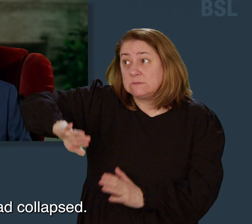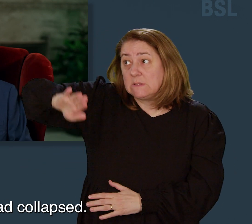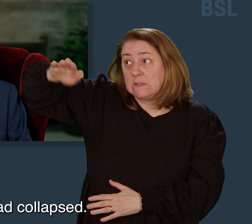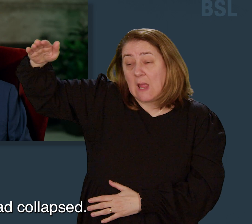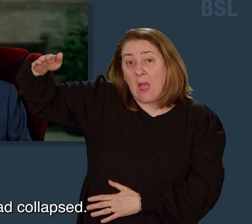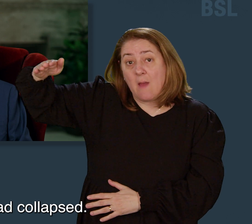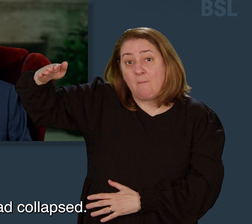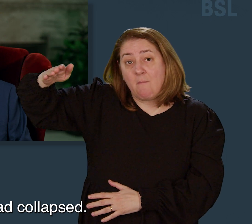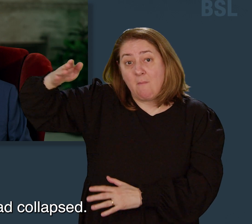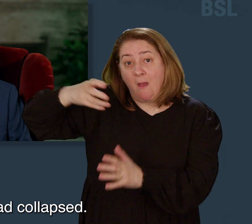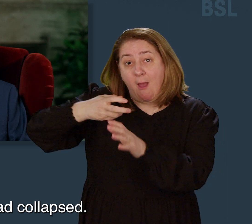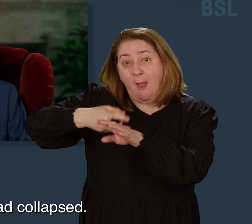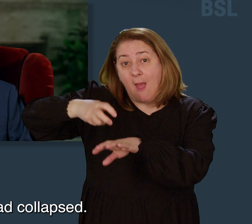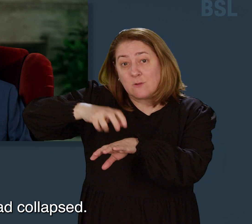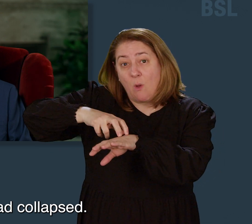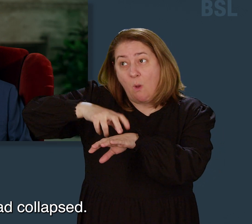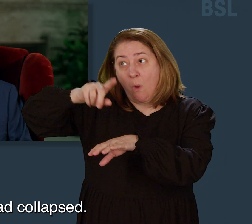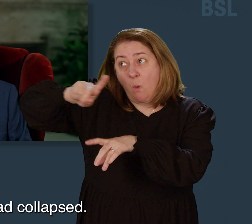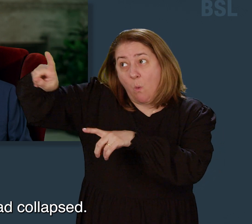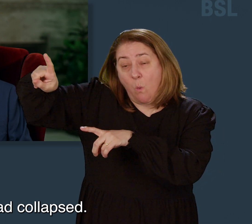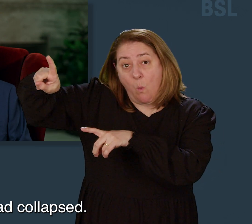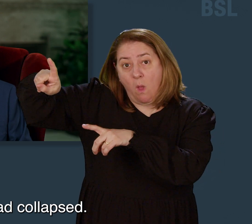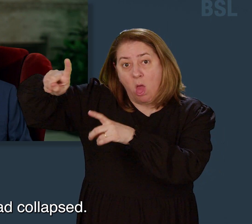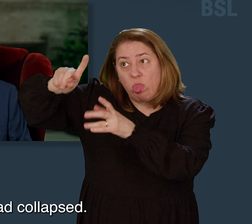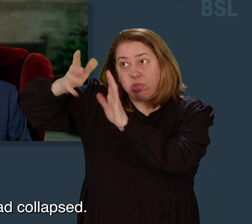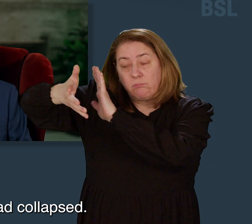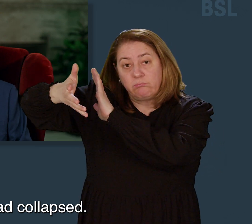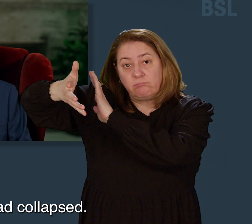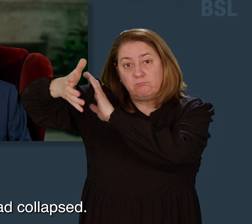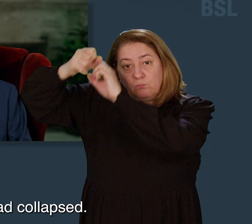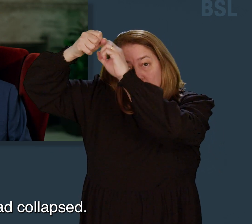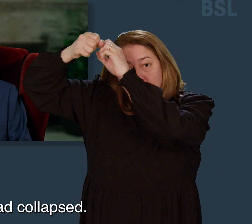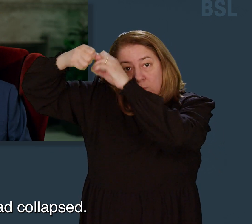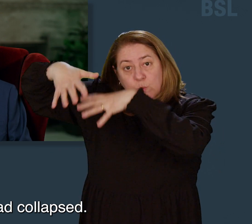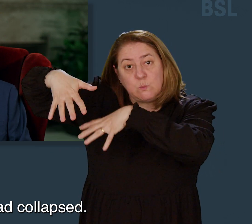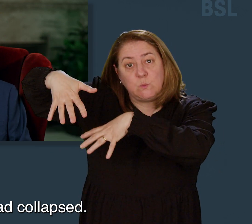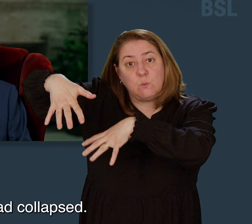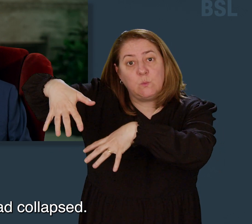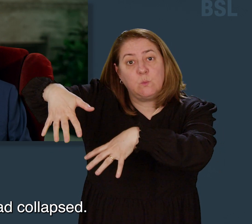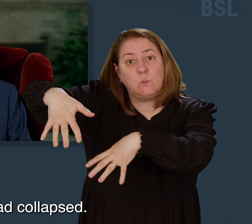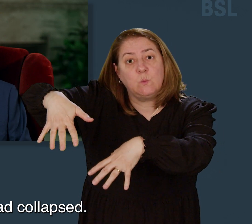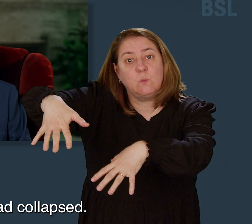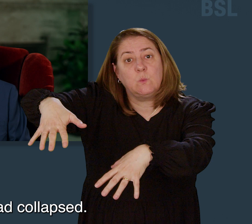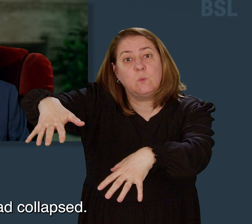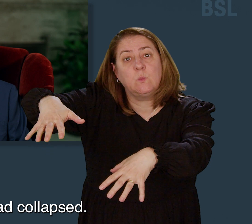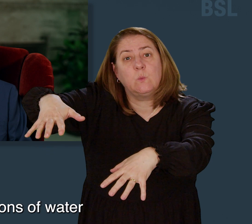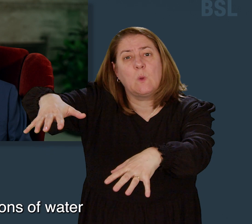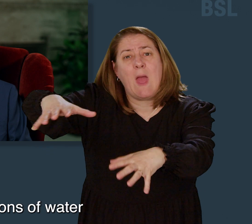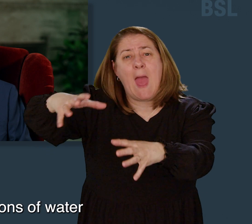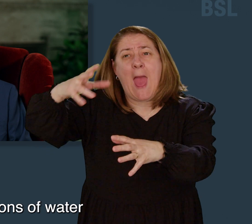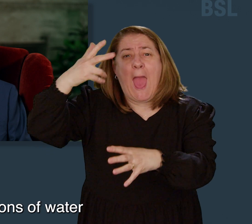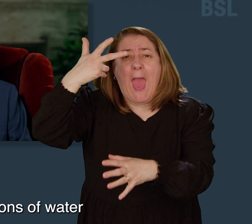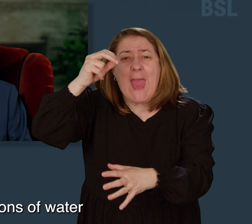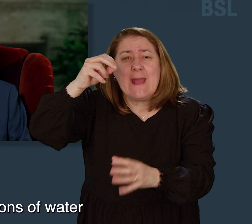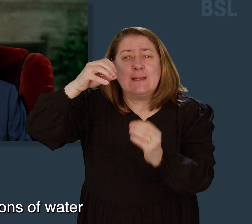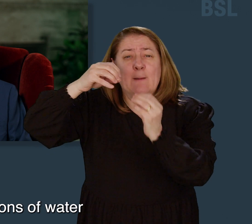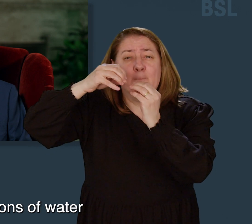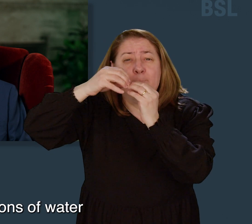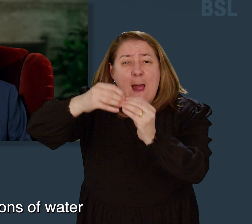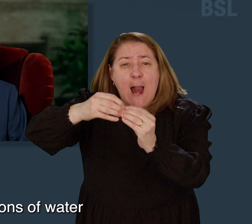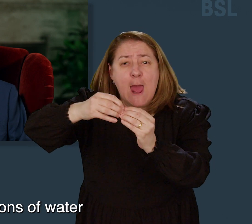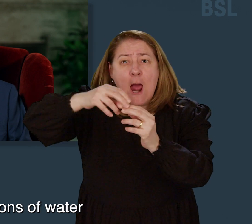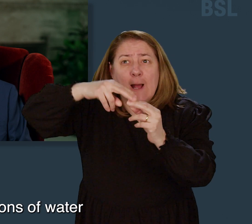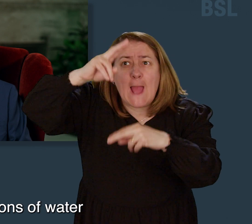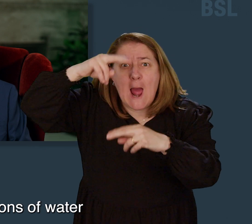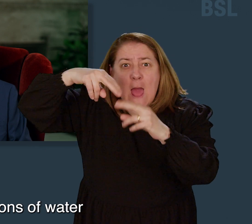Teton Dam in eastern Idaho had collapsed. More than 80